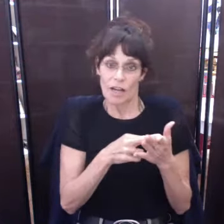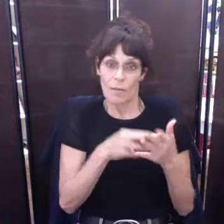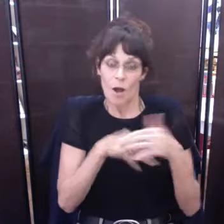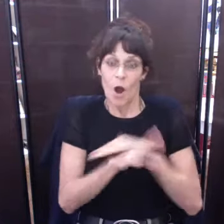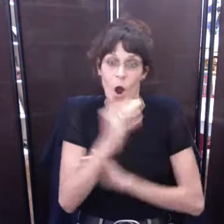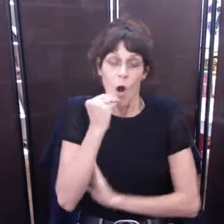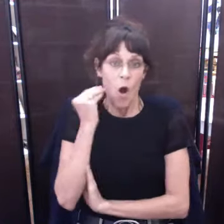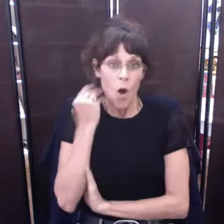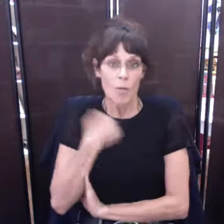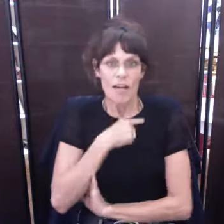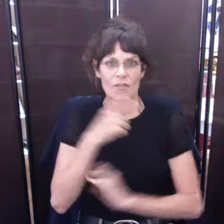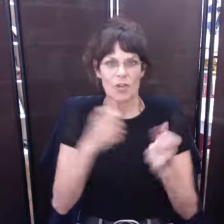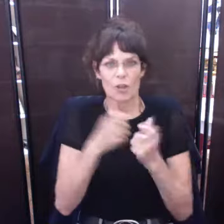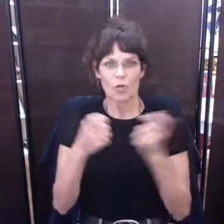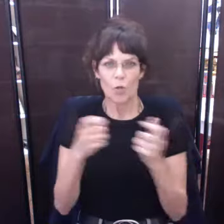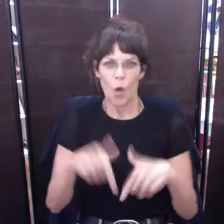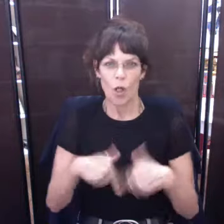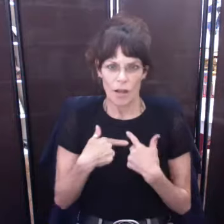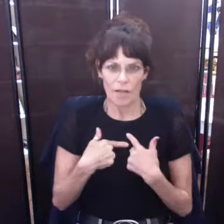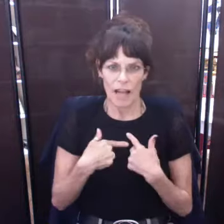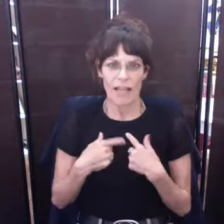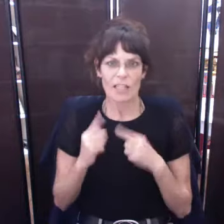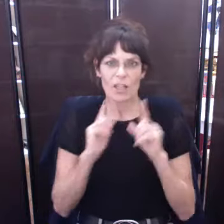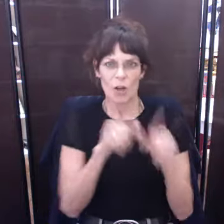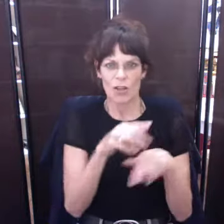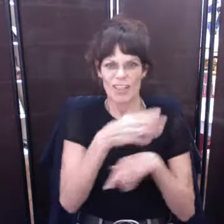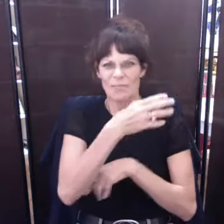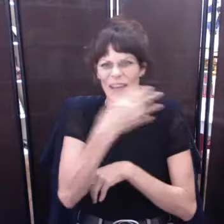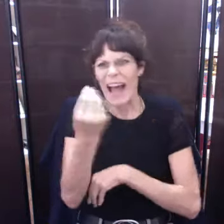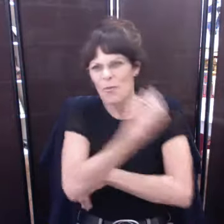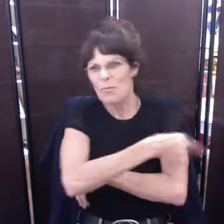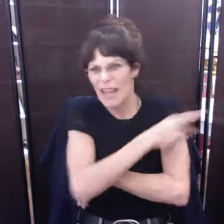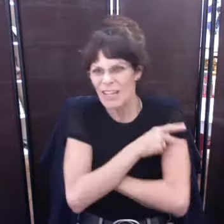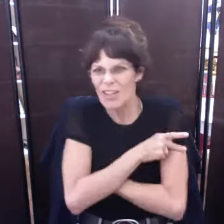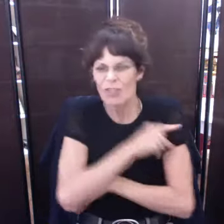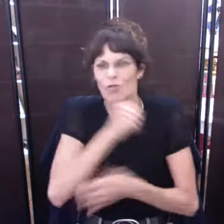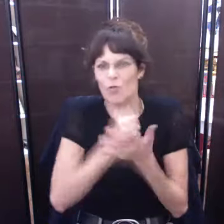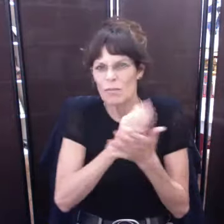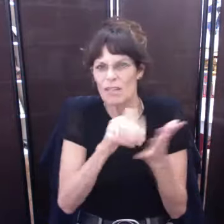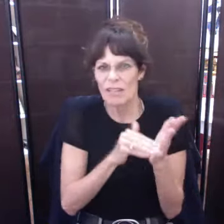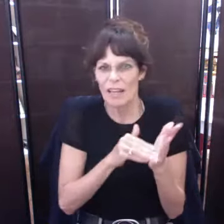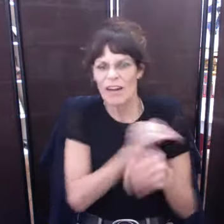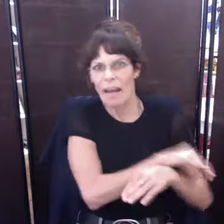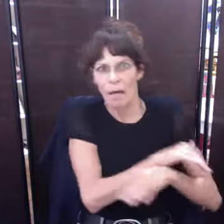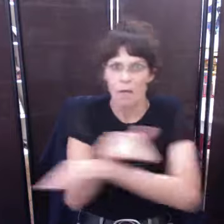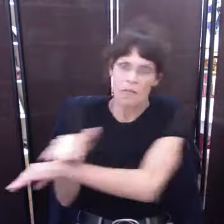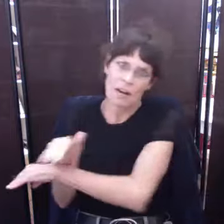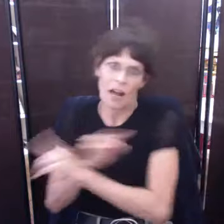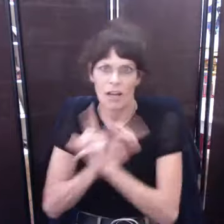of controlled living, I had to go to this outpatient treatment center and hit a meeting every single night, no matter what, whether I had homework or not.